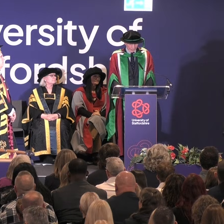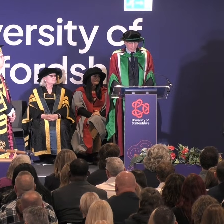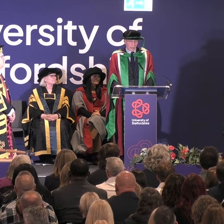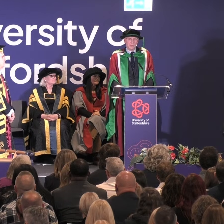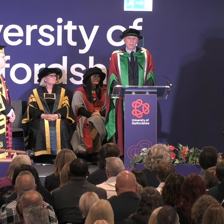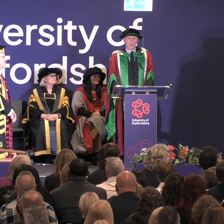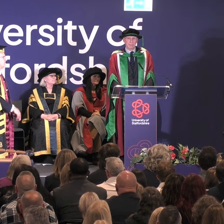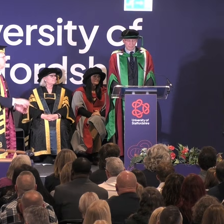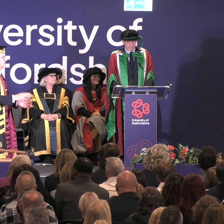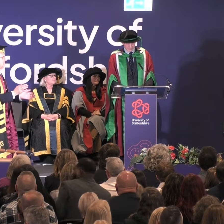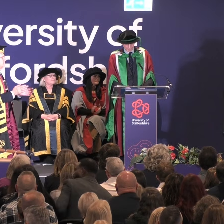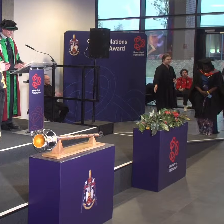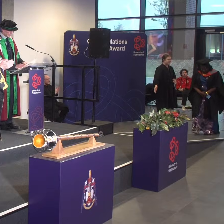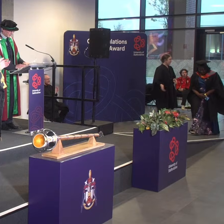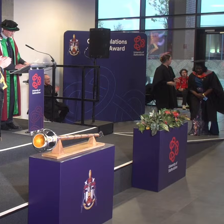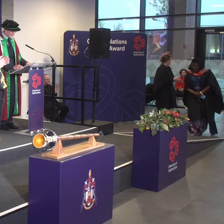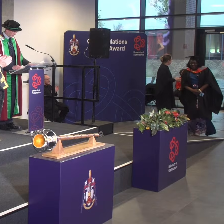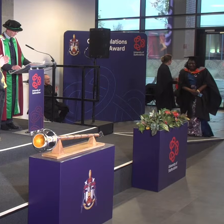Amelia Ako Tambi.